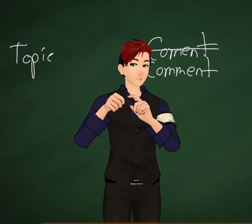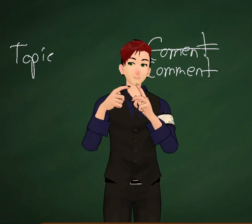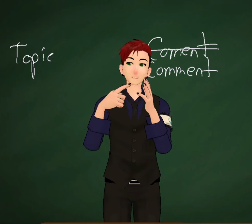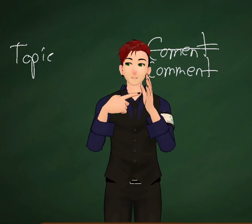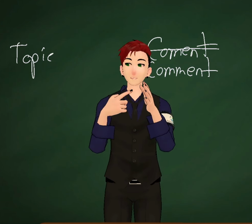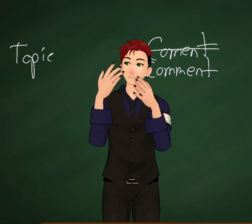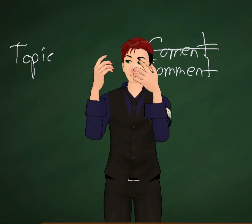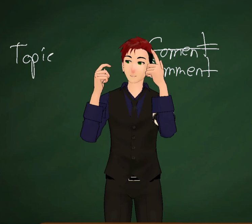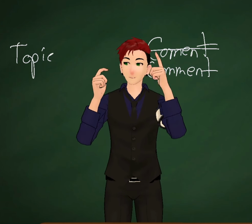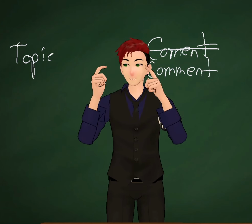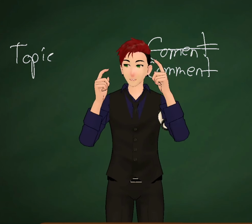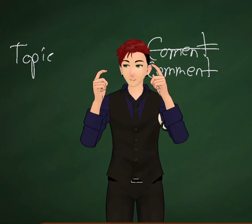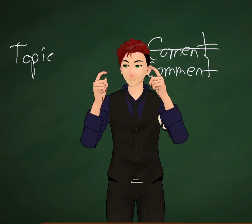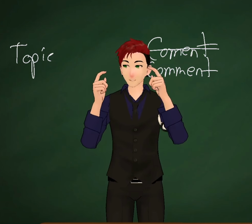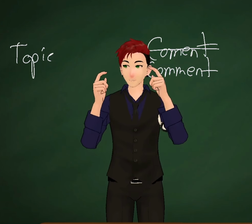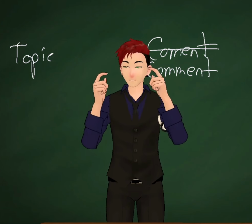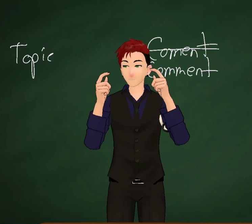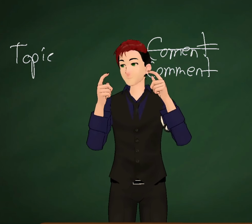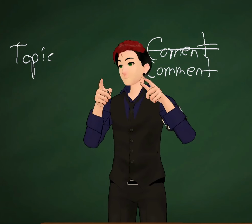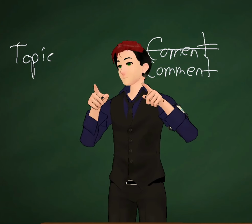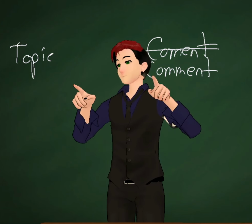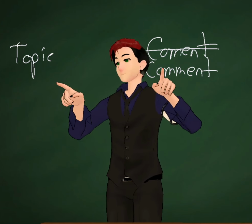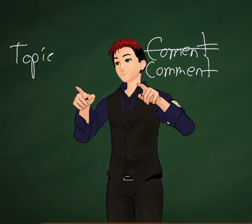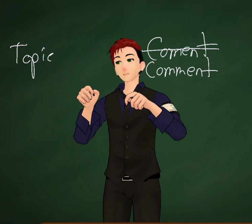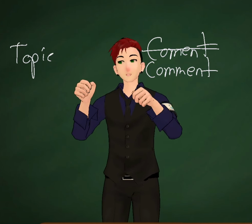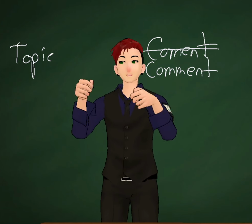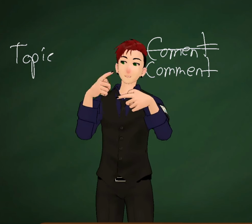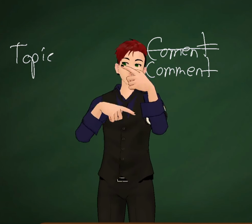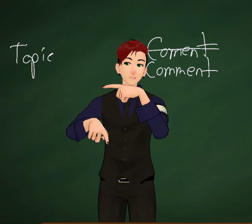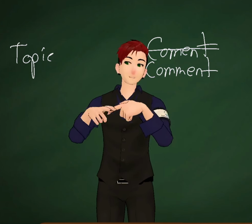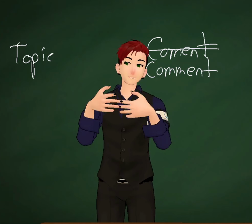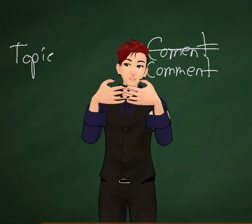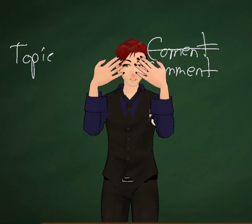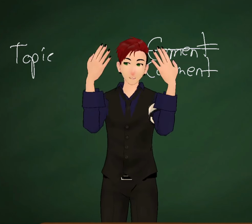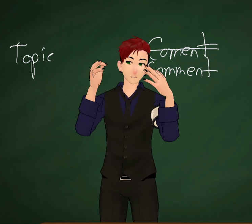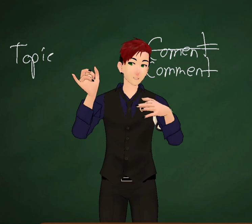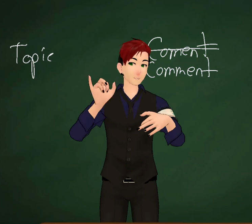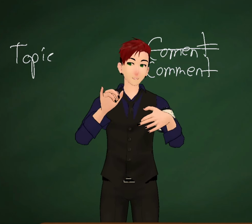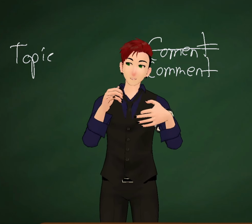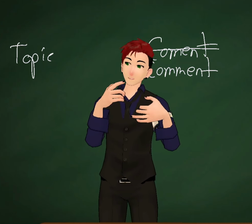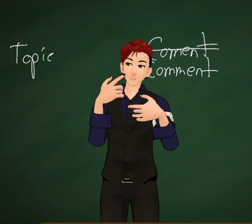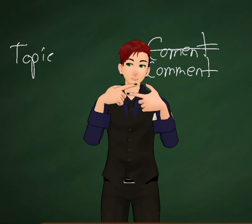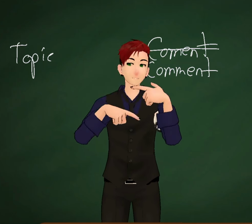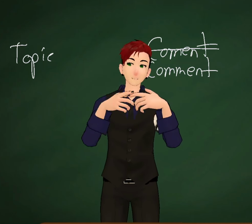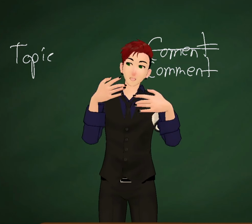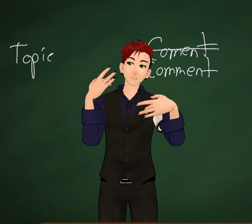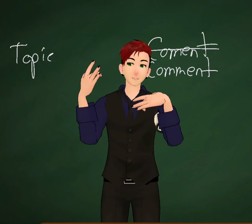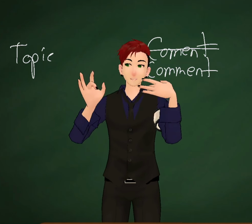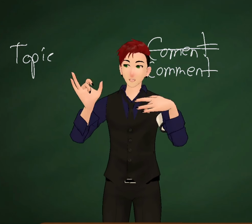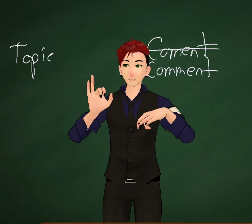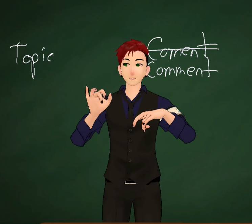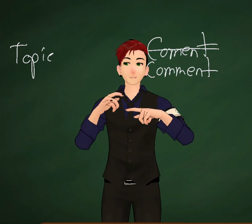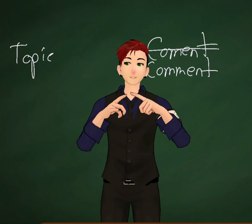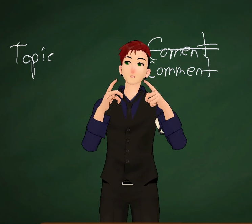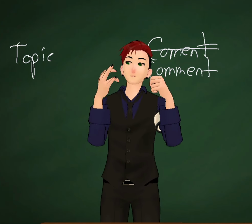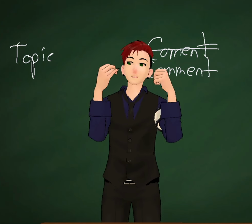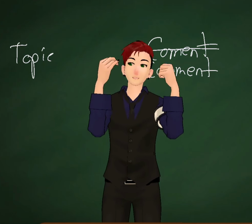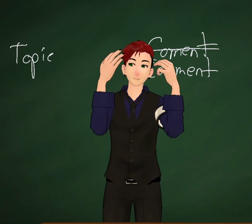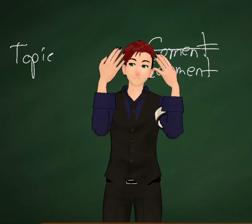tone, is through facial expressions. You can sign angrily too. You can sign excitedly too, but it is